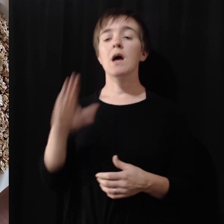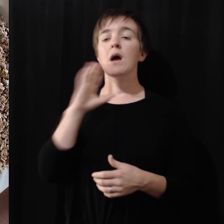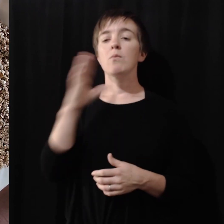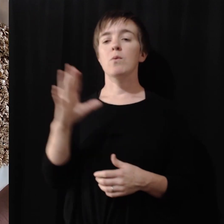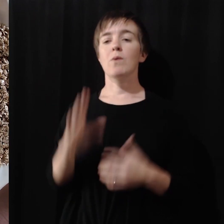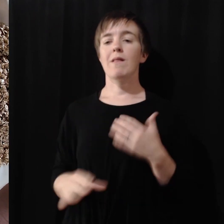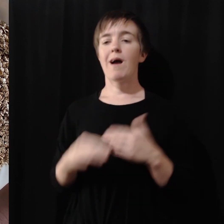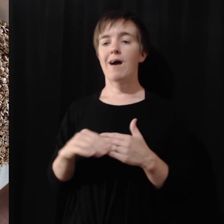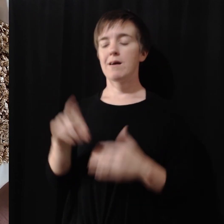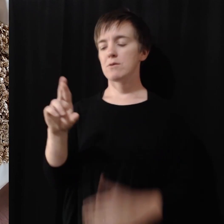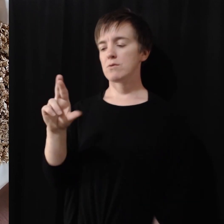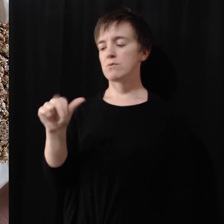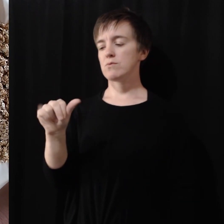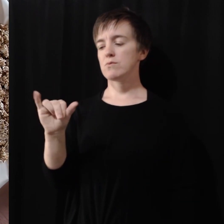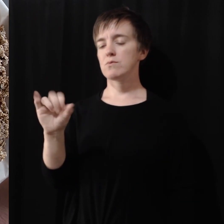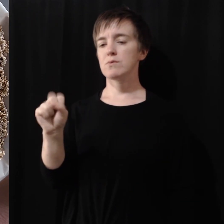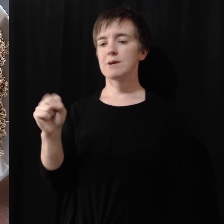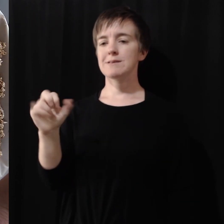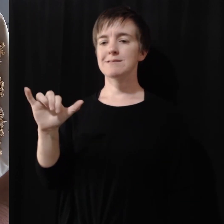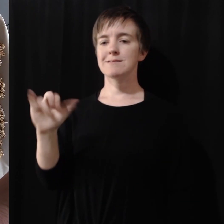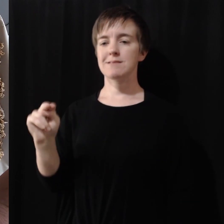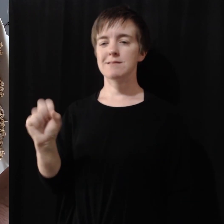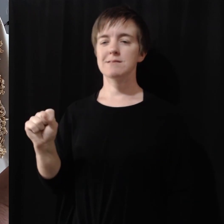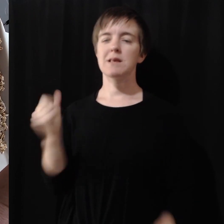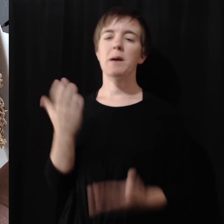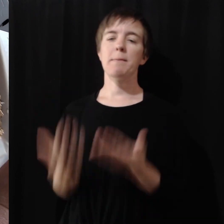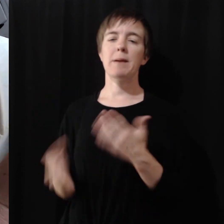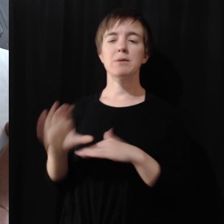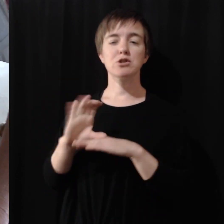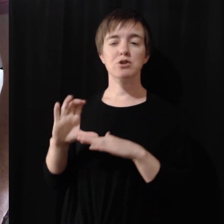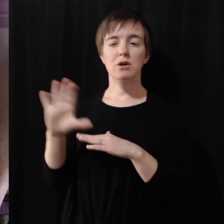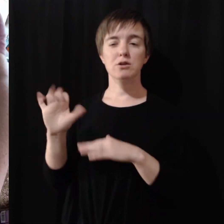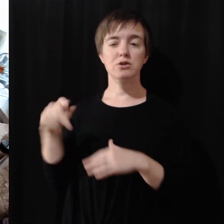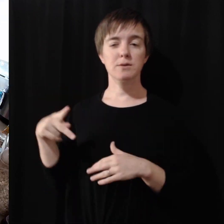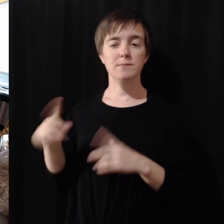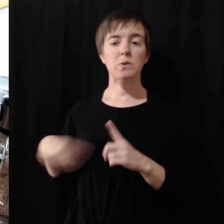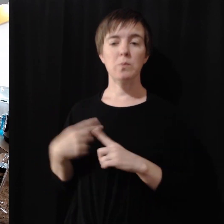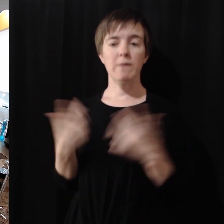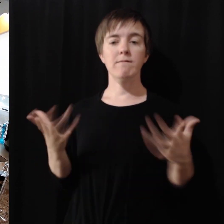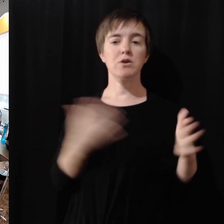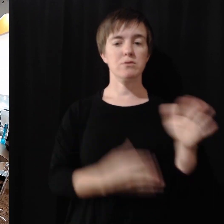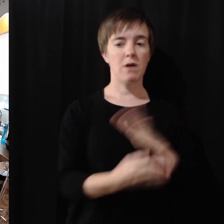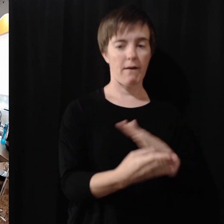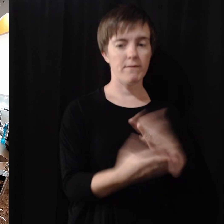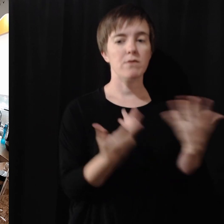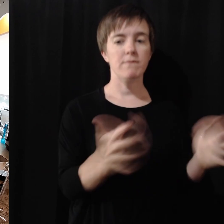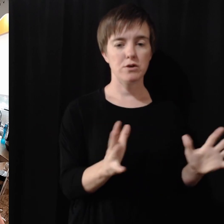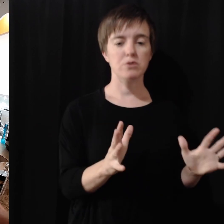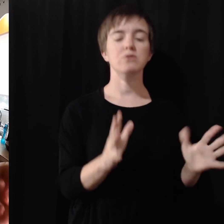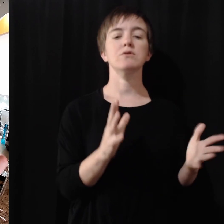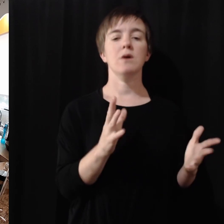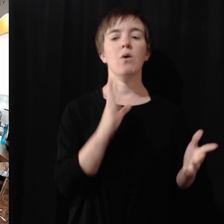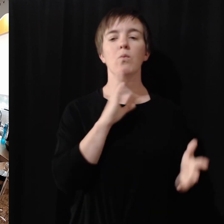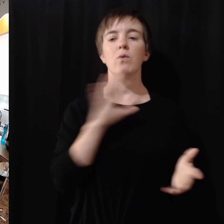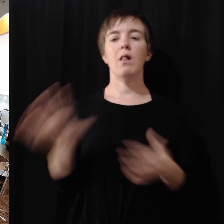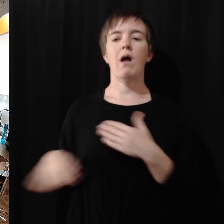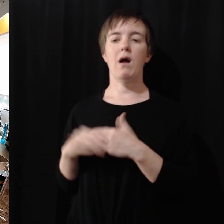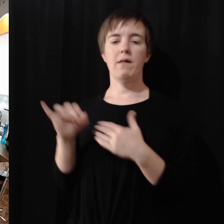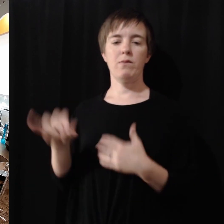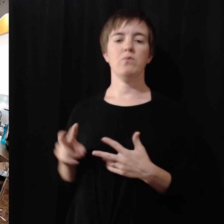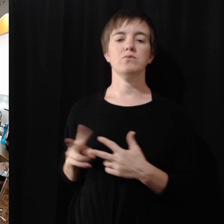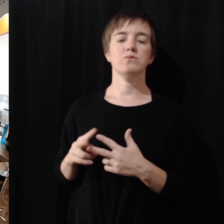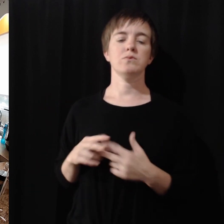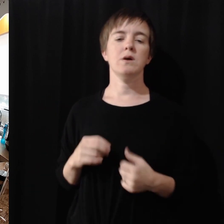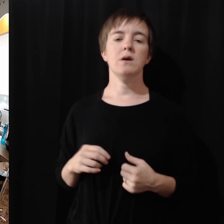And then we'll add raisins and maybe chocolate chips once it's done cooking in the oven. So we'll